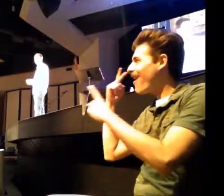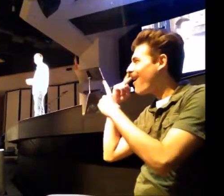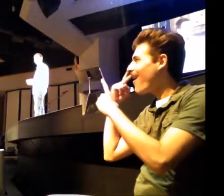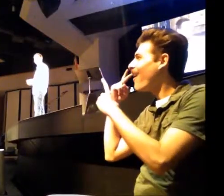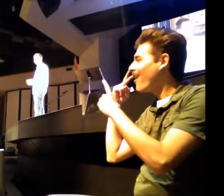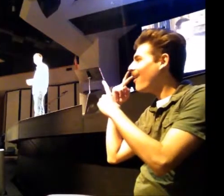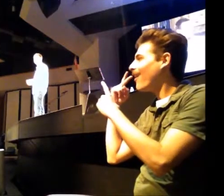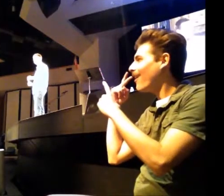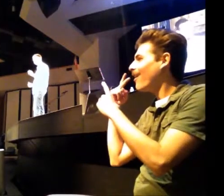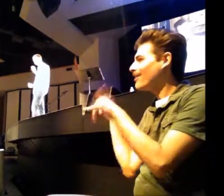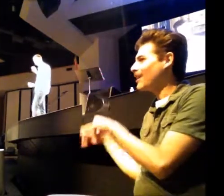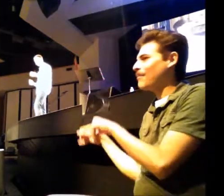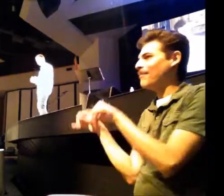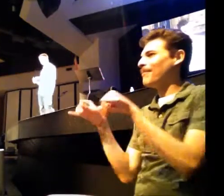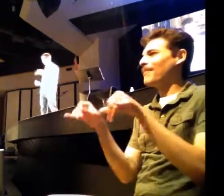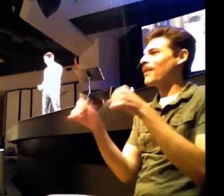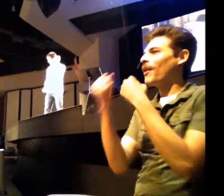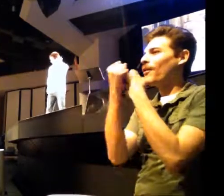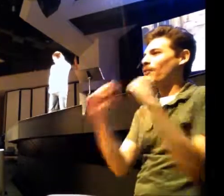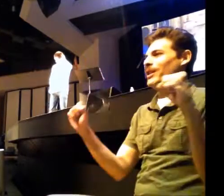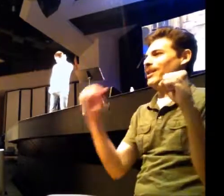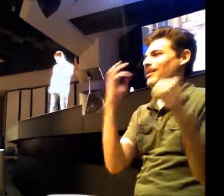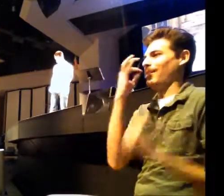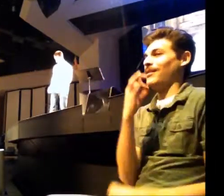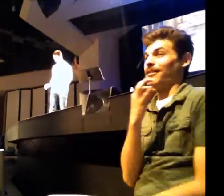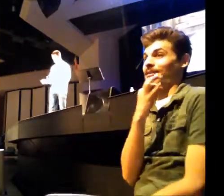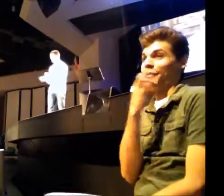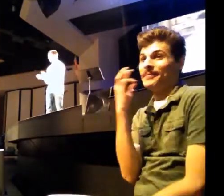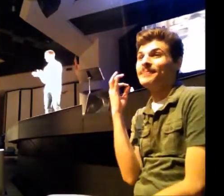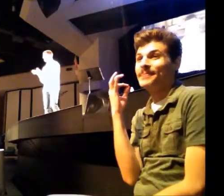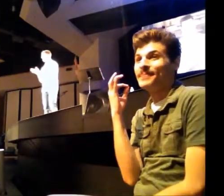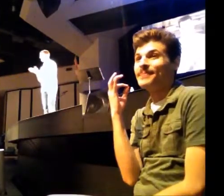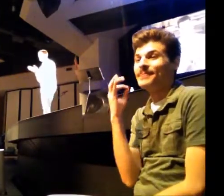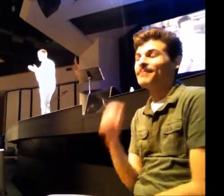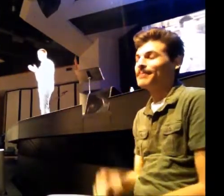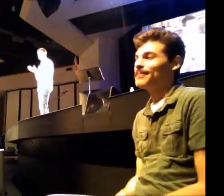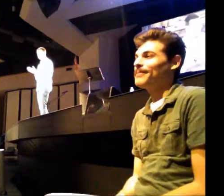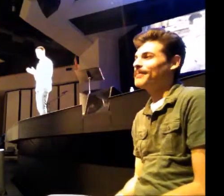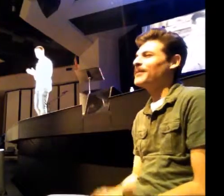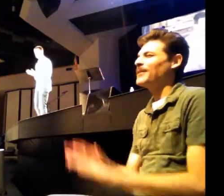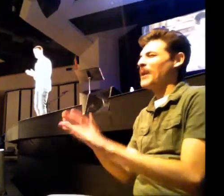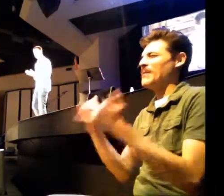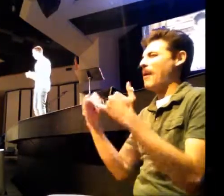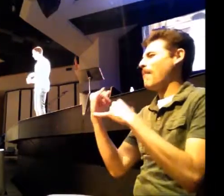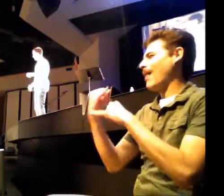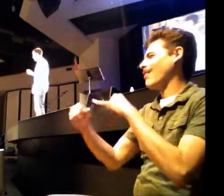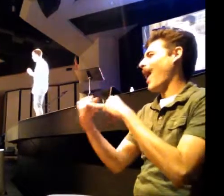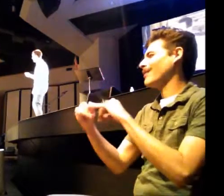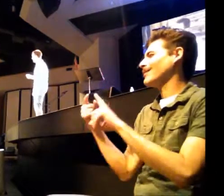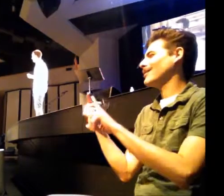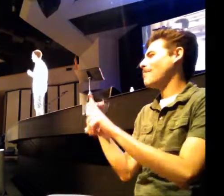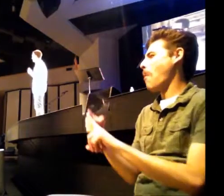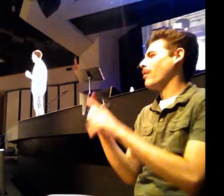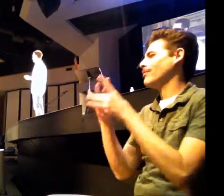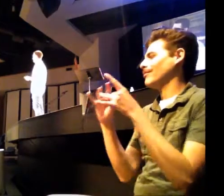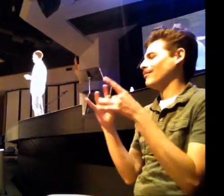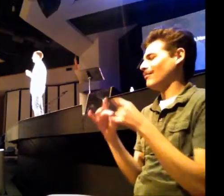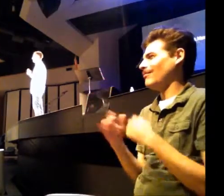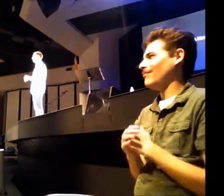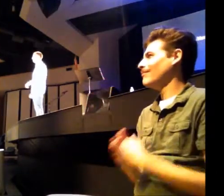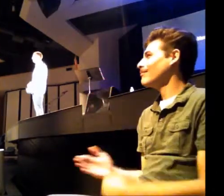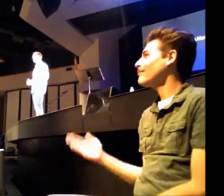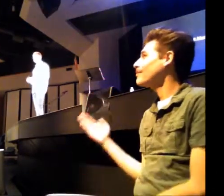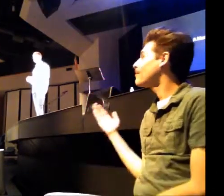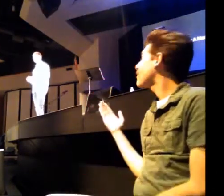communion. Which brings me to the second thing, the last kind of point for the morning, and it's this. We can discover